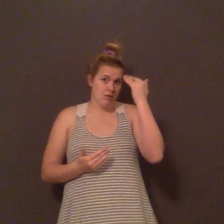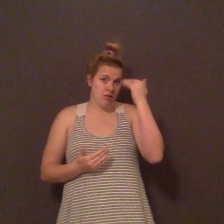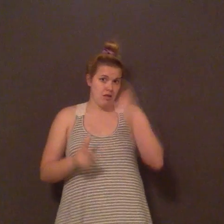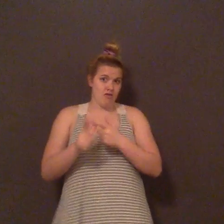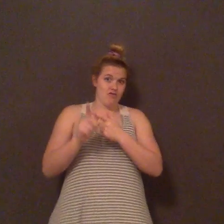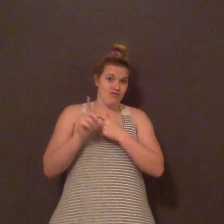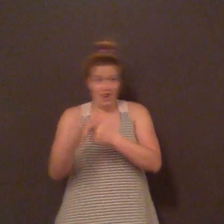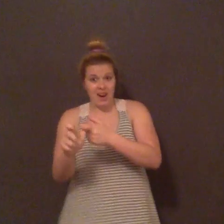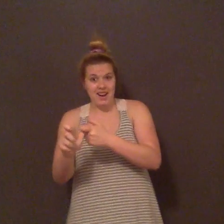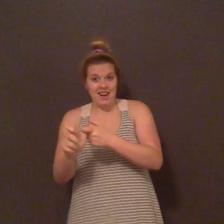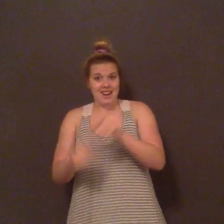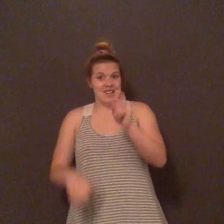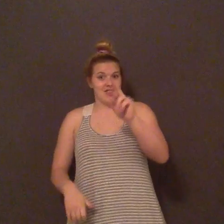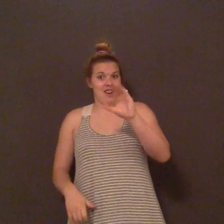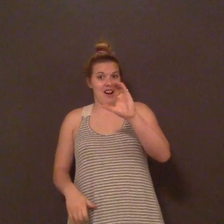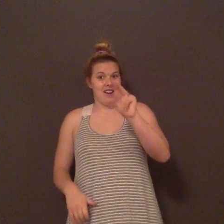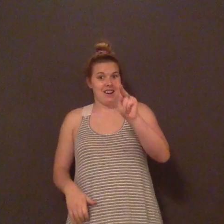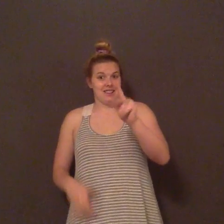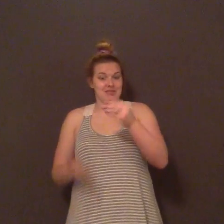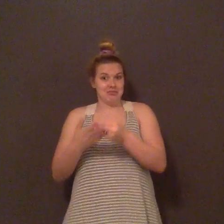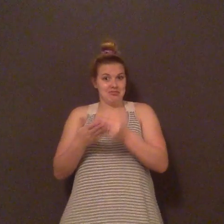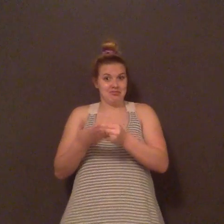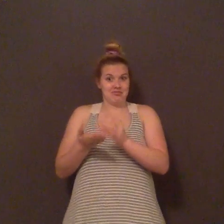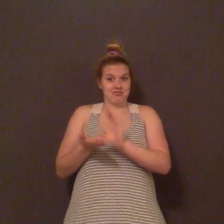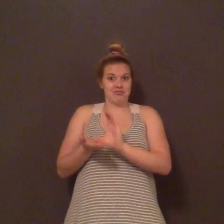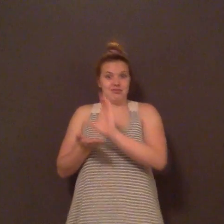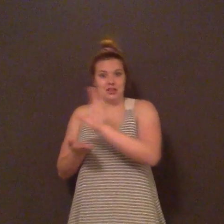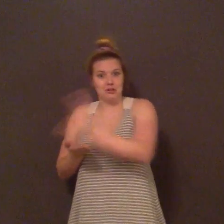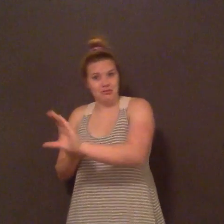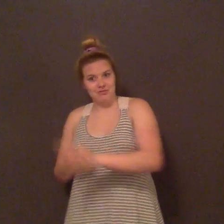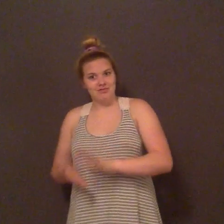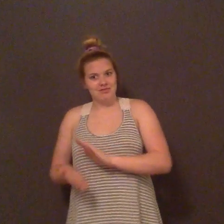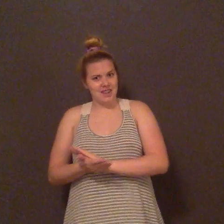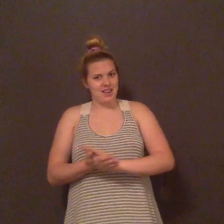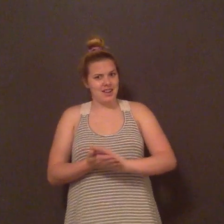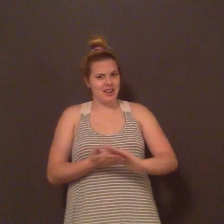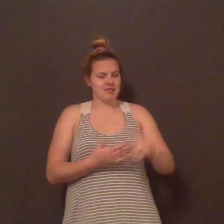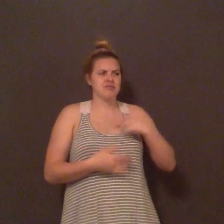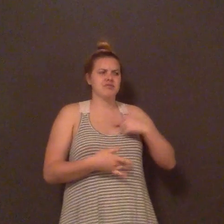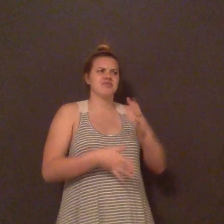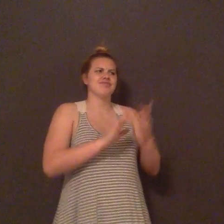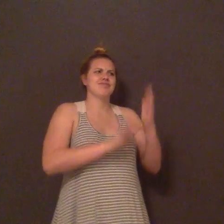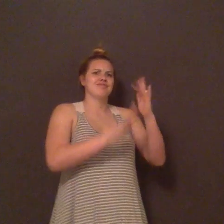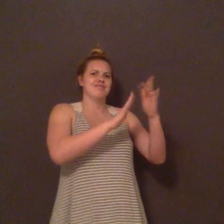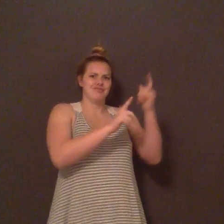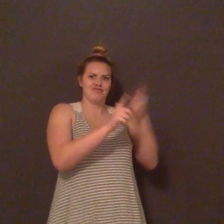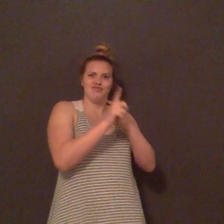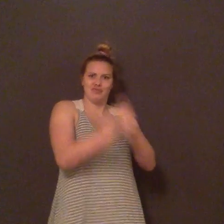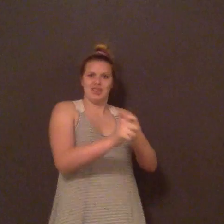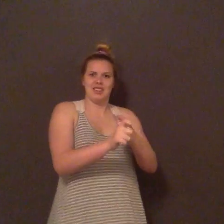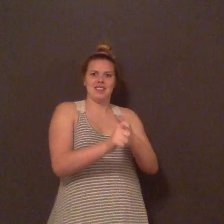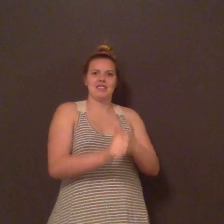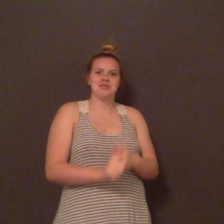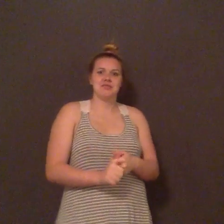man. Yes, I am. Congratulations. I used to do a bit of track myself back in the day, so I know a little of what you guys go